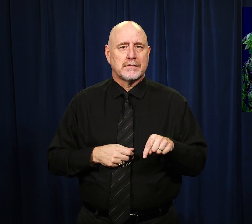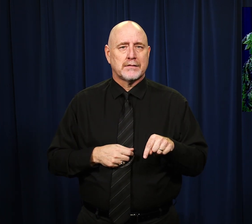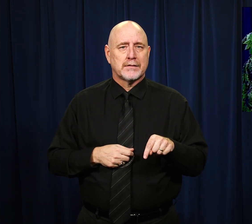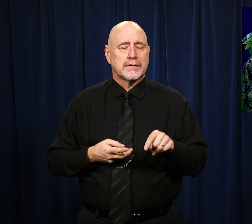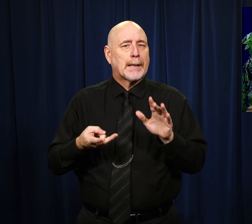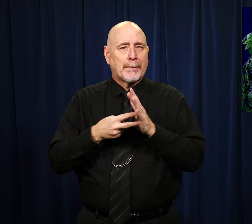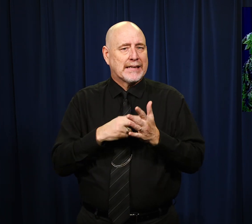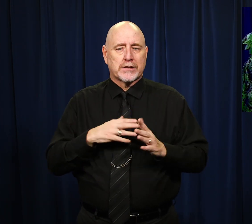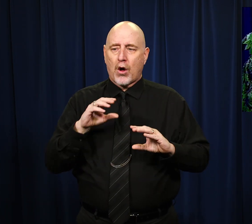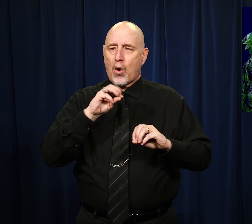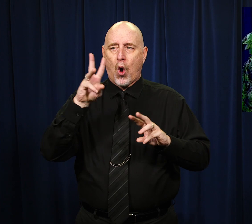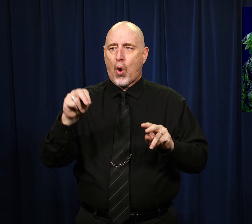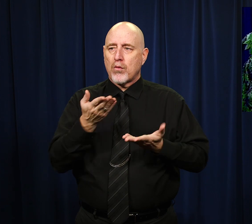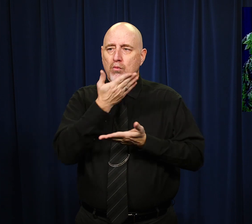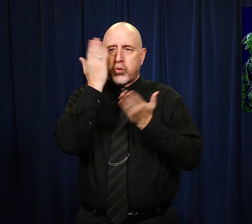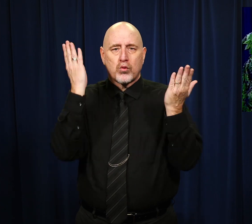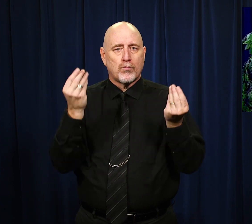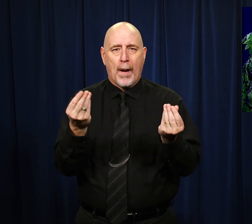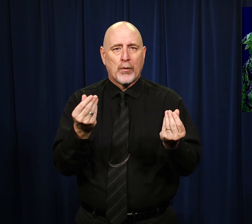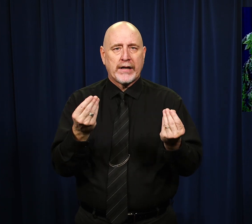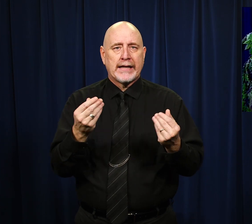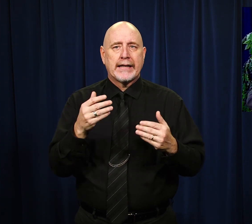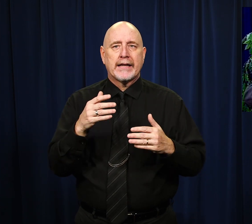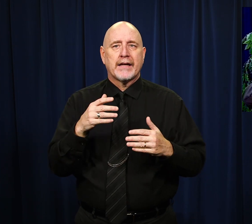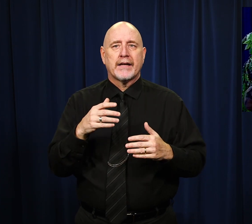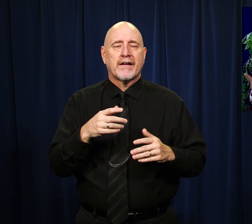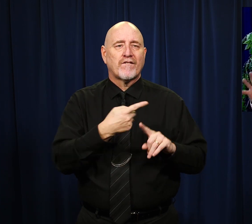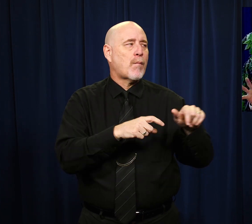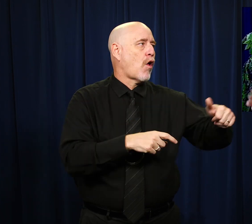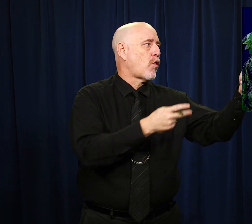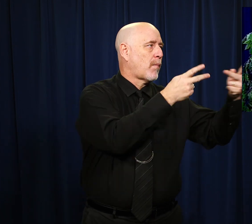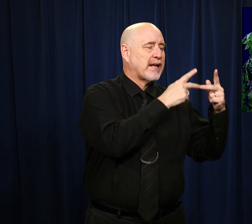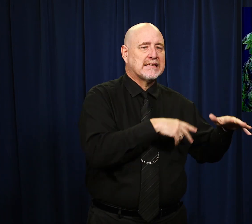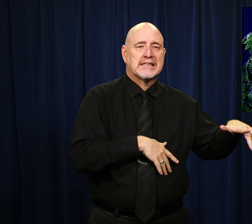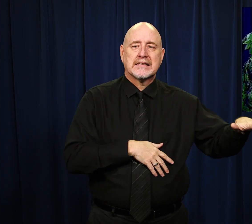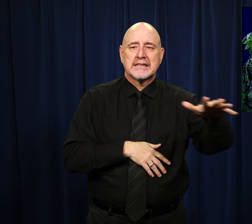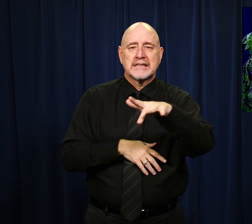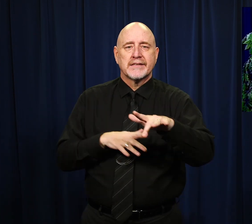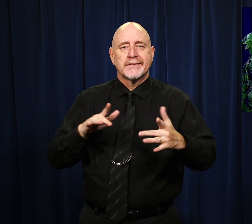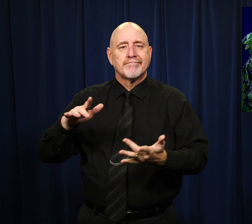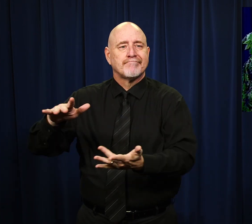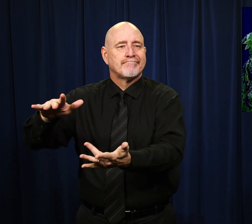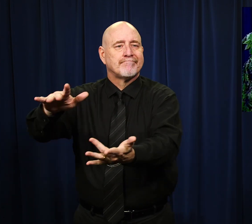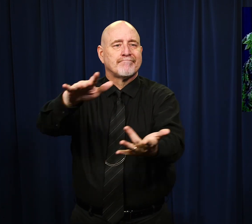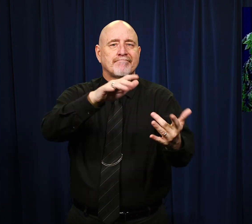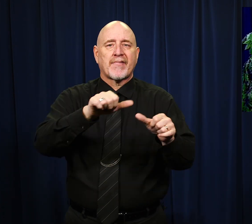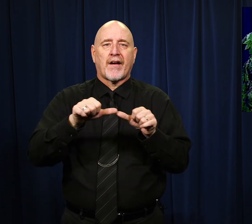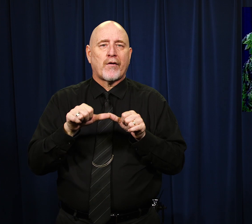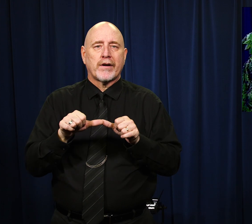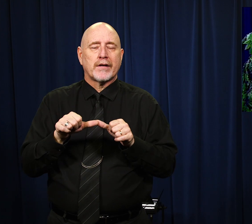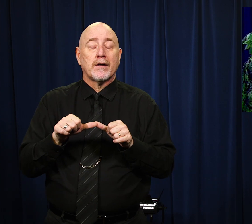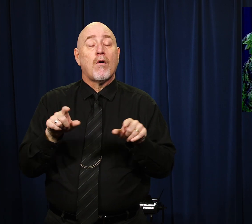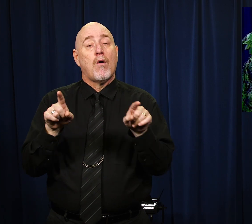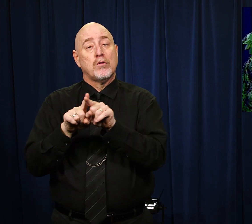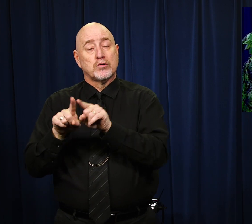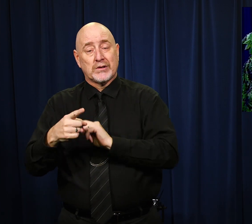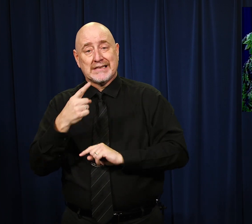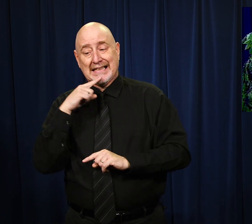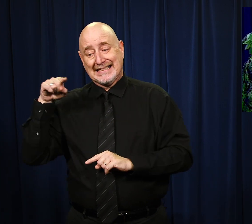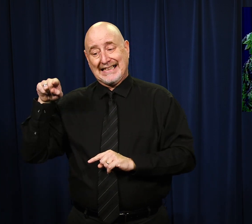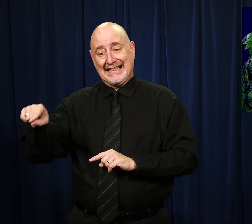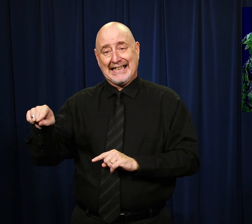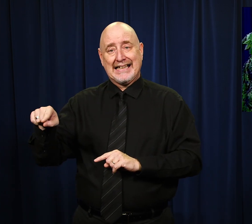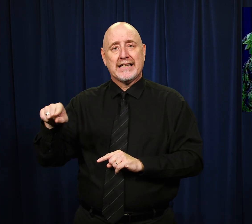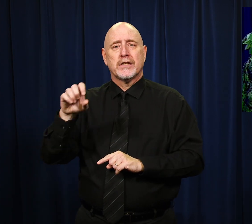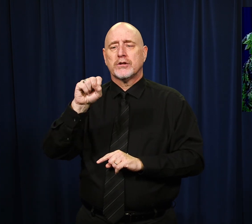That he owns no property. He is foreign. He is strange to this area. And he also says that he is a